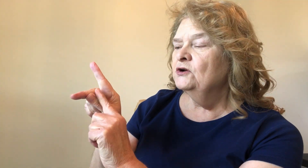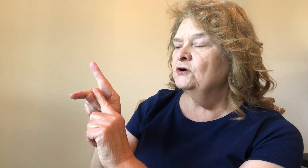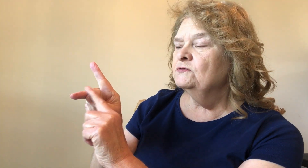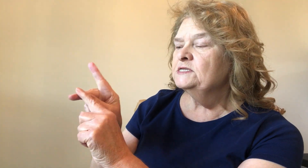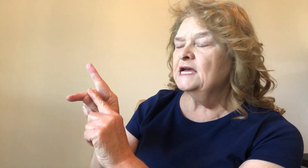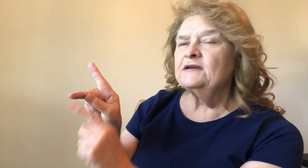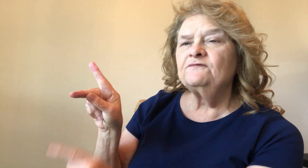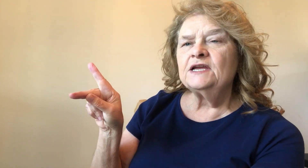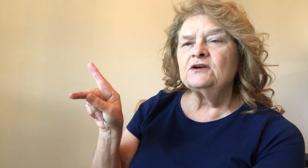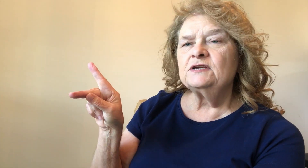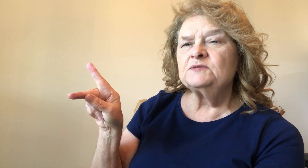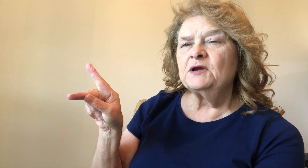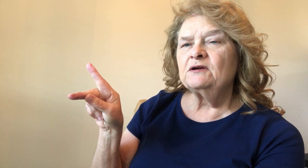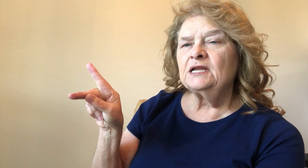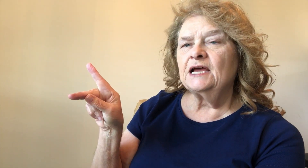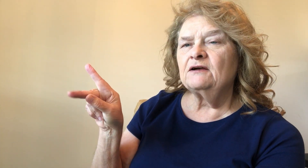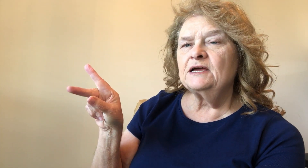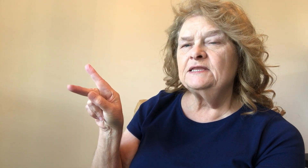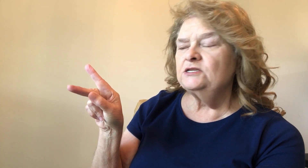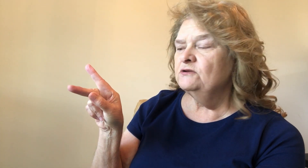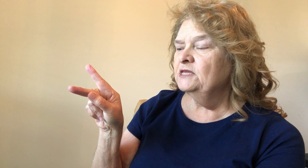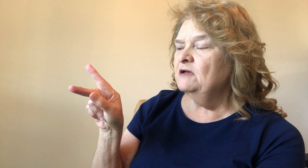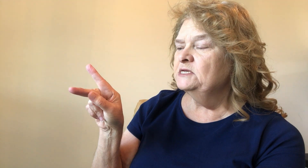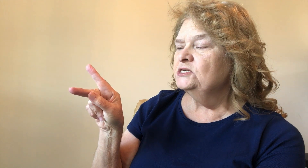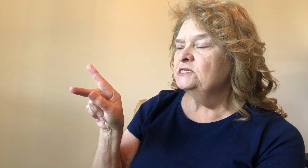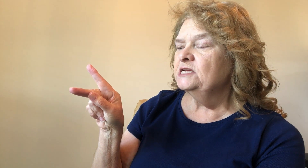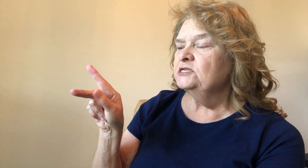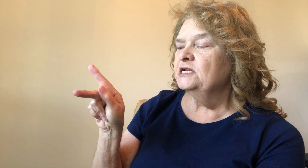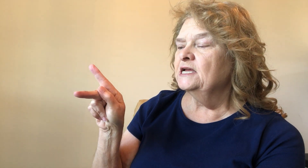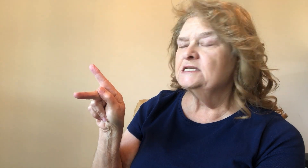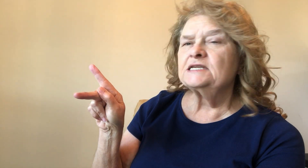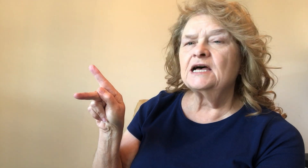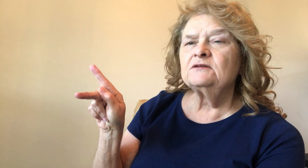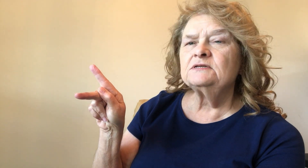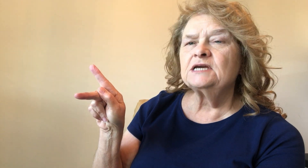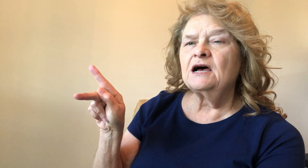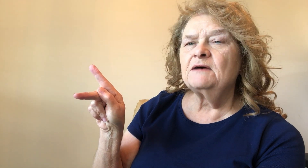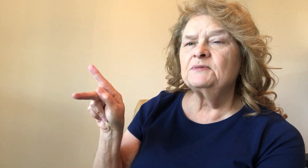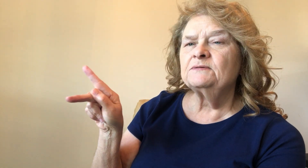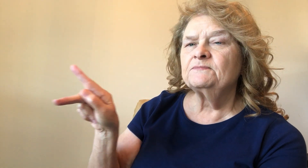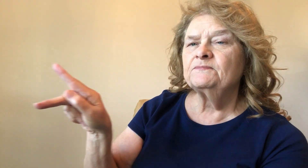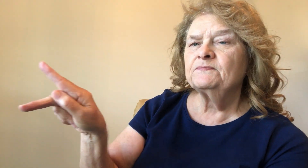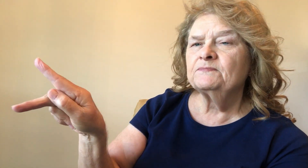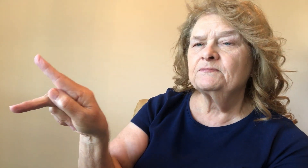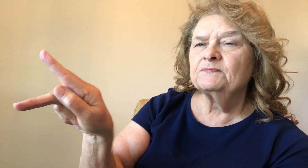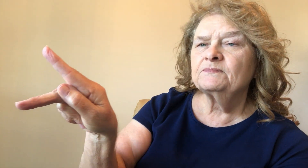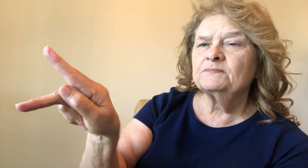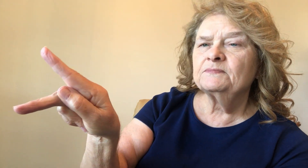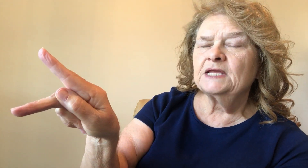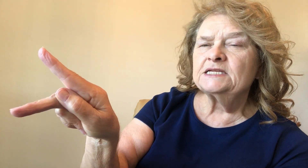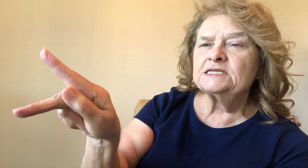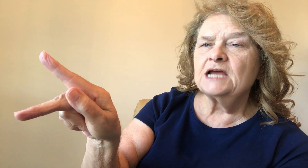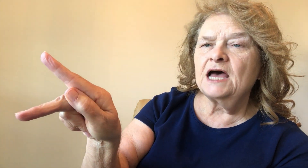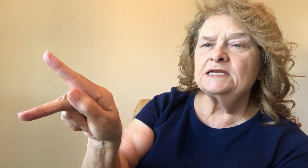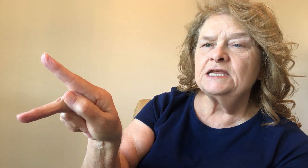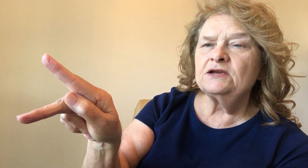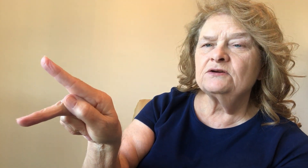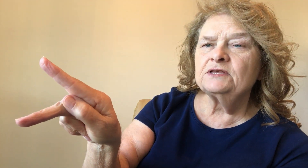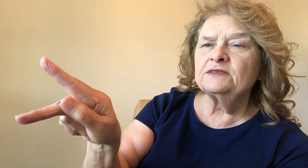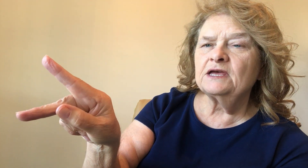your second finger is parallel, and then your thumb is just touching it. It's not on top. It's not near the